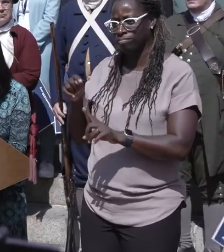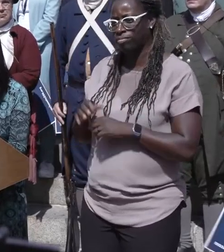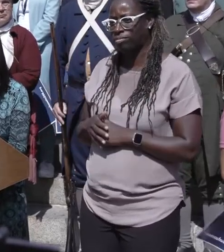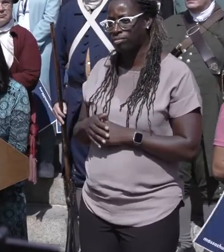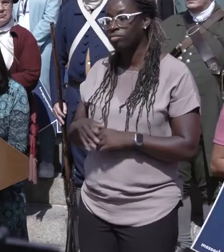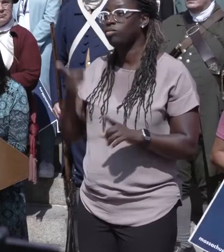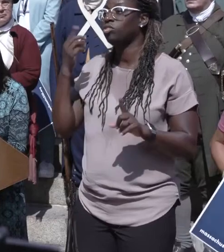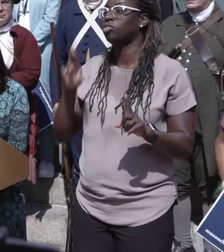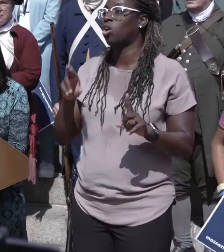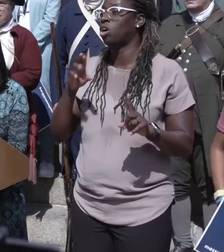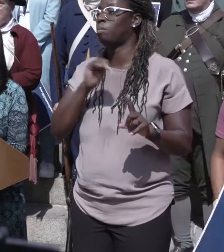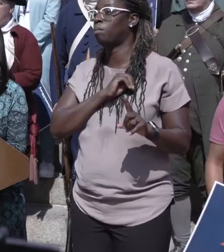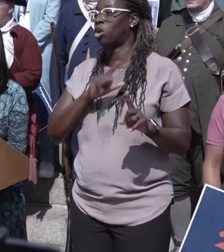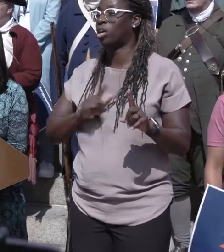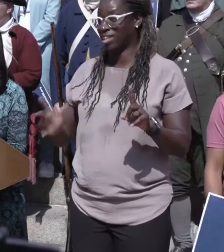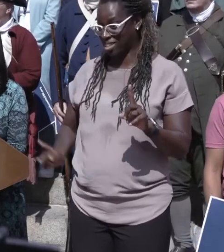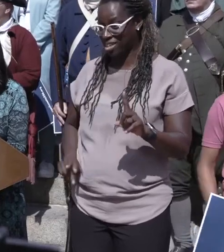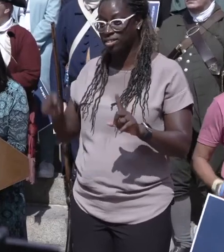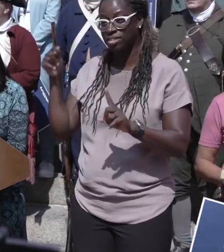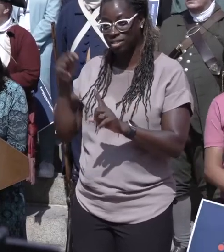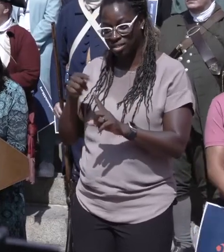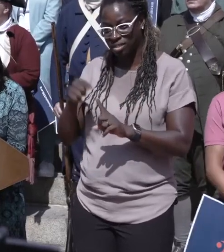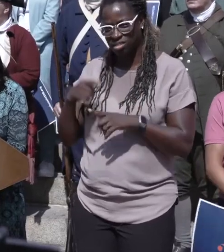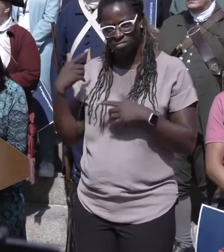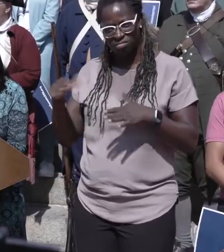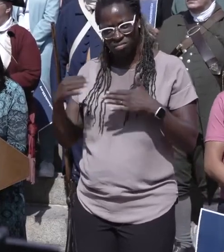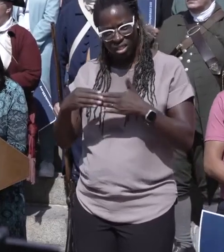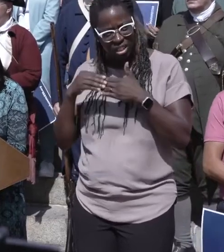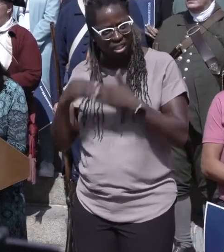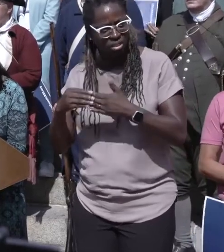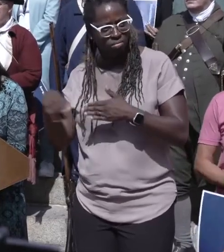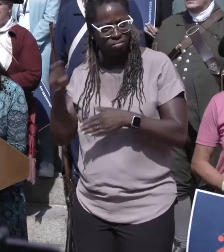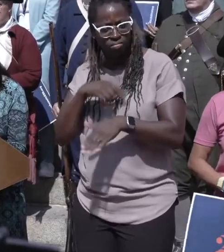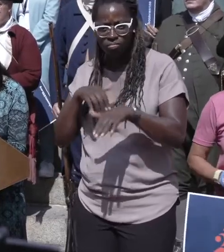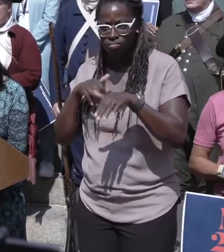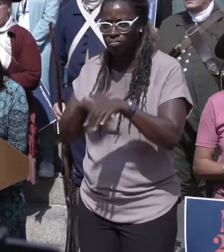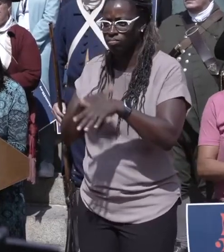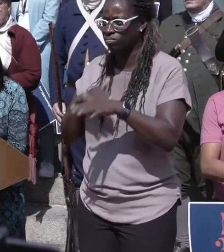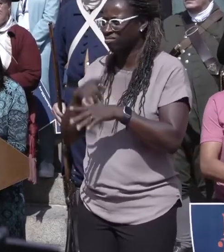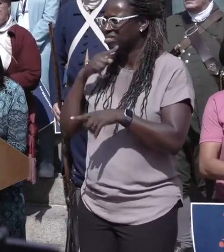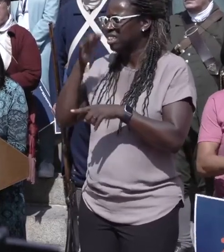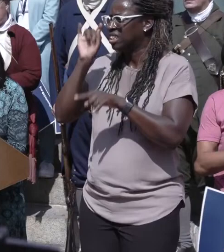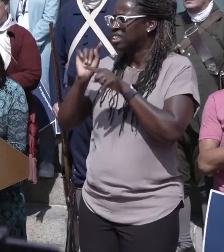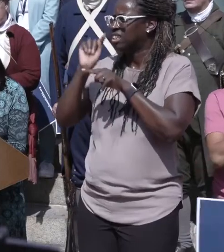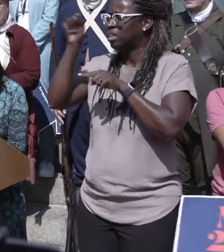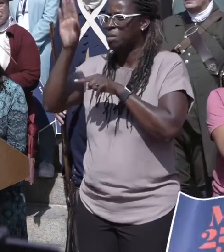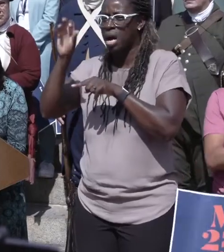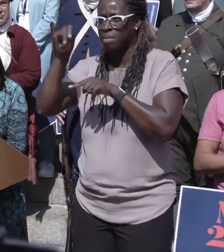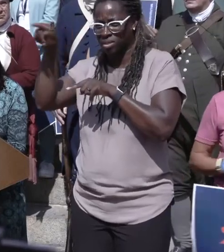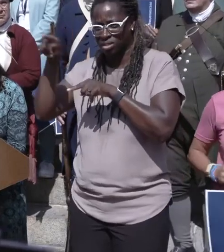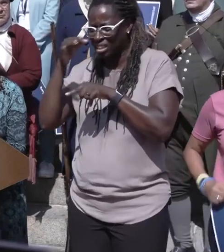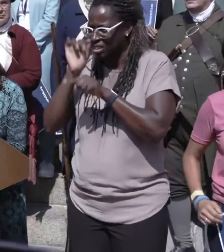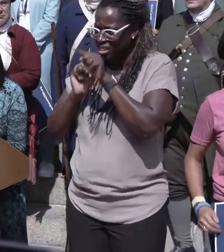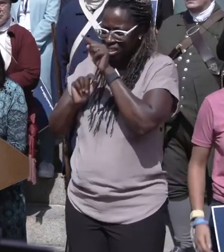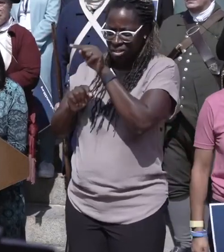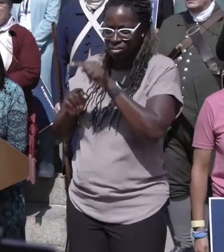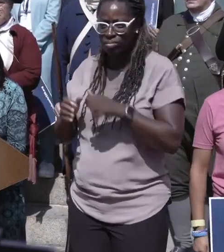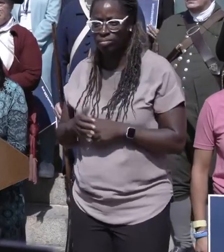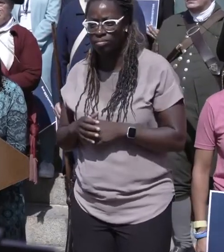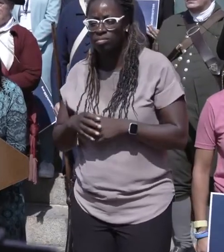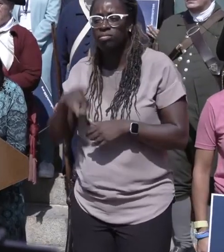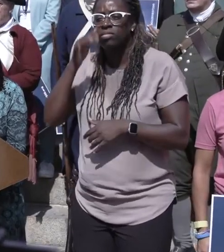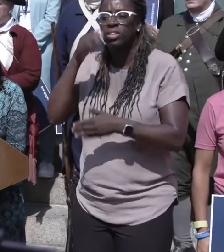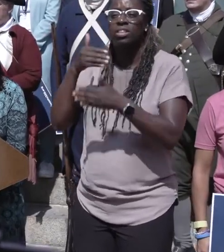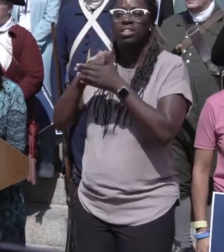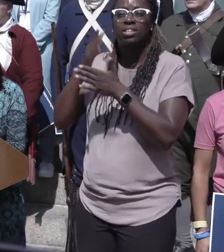that has finally been commemorated just across the common at the Embrace. And Boston and Massachusetts are still the places where